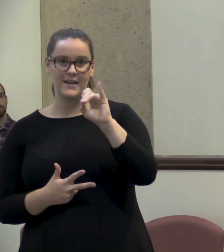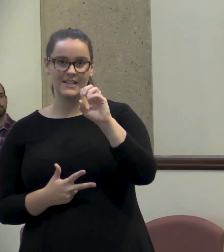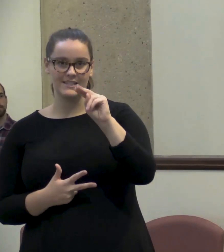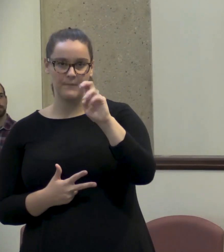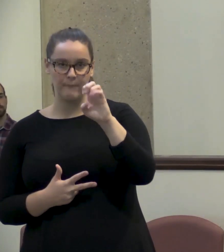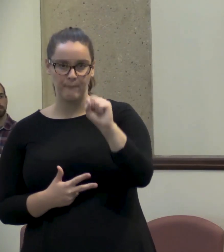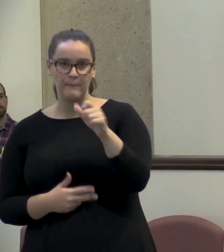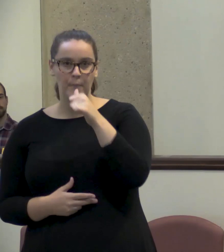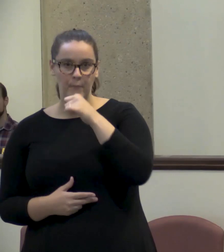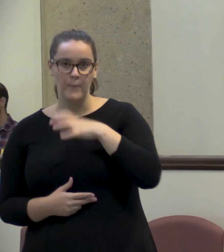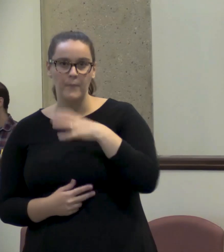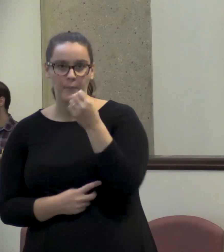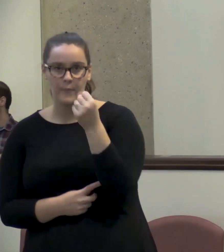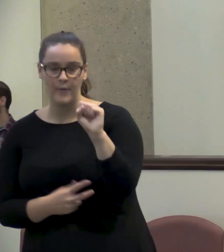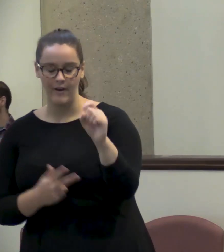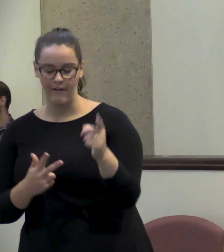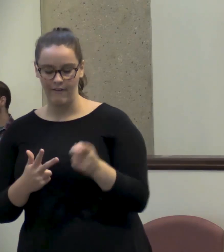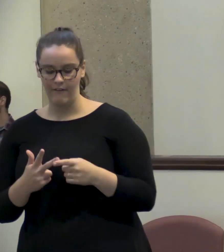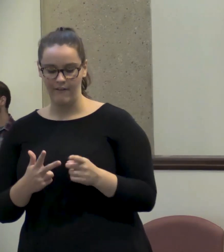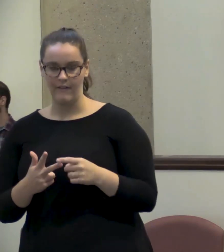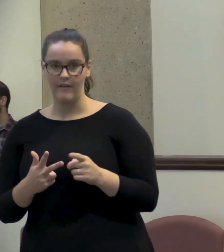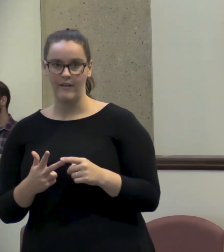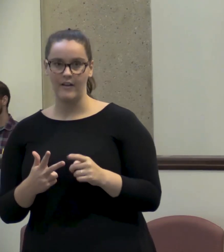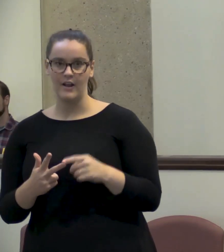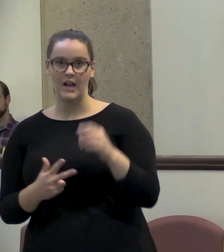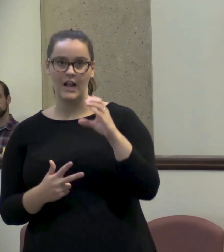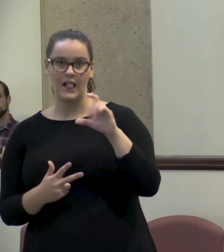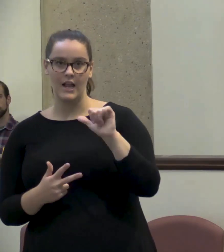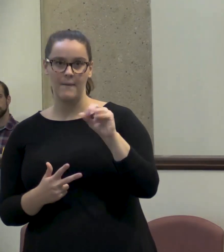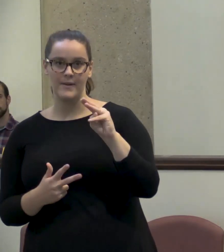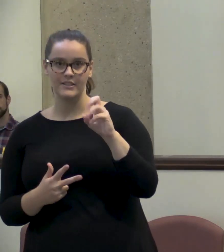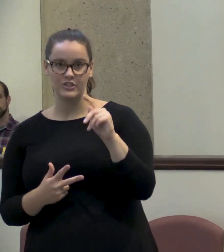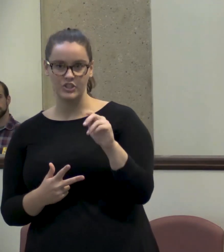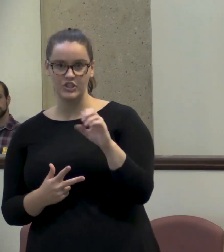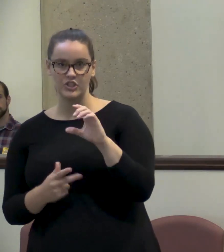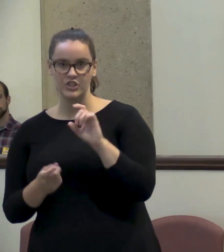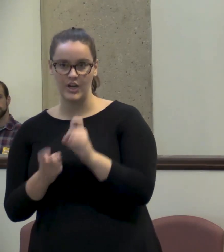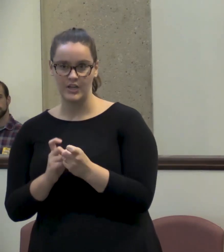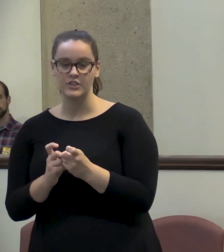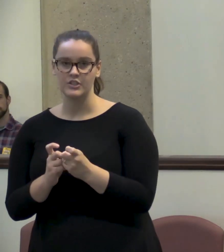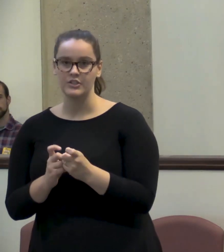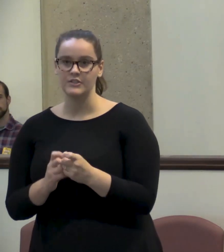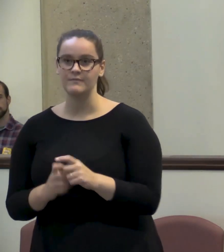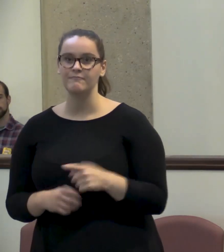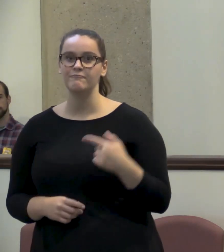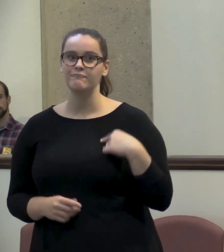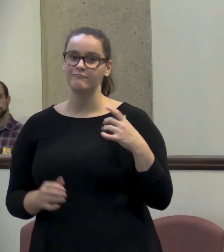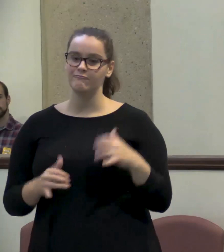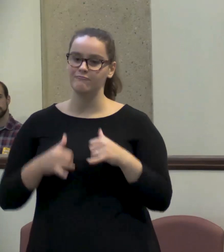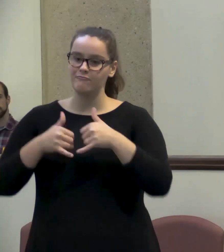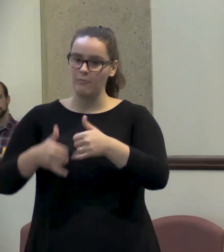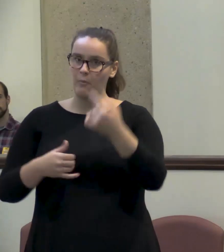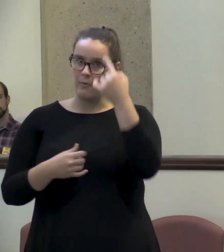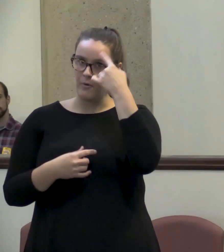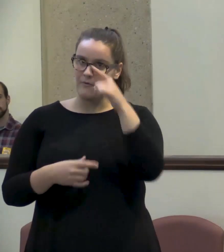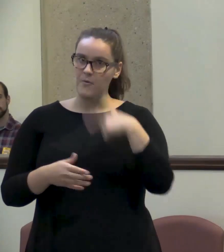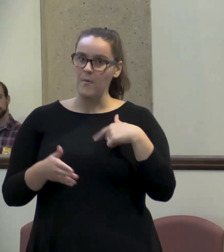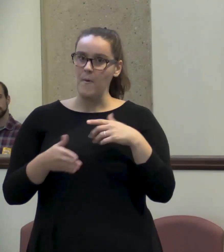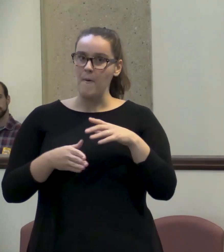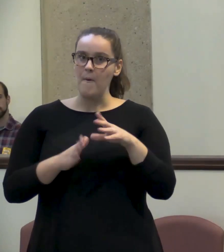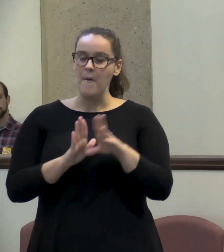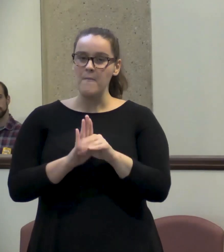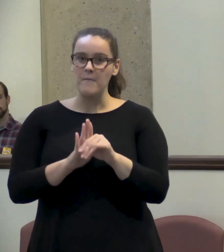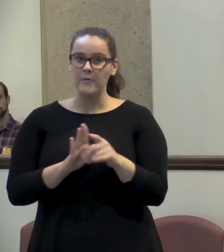student camp competition for their film No Trespassing, Seeking Justice for Native Women. I'm now